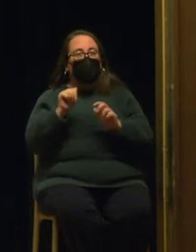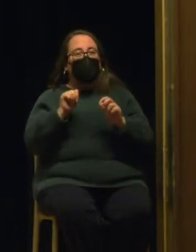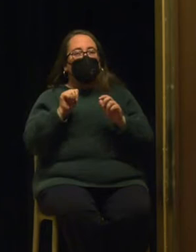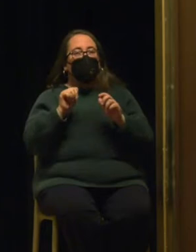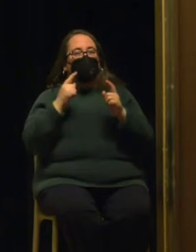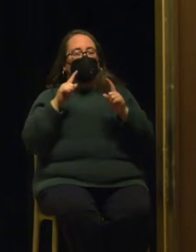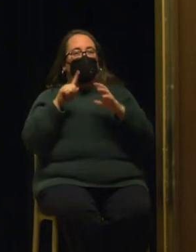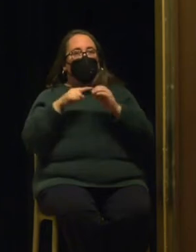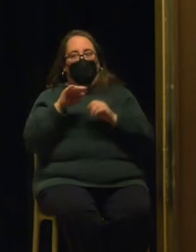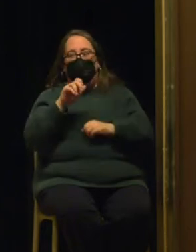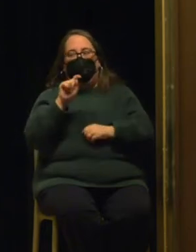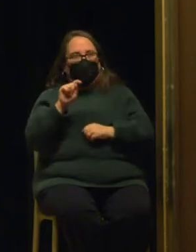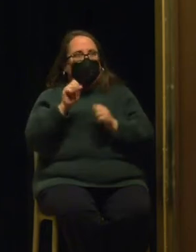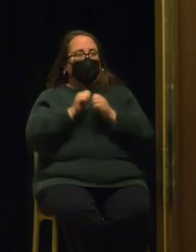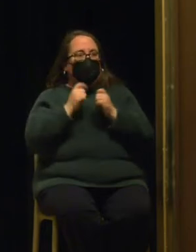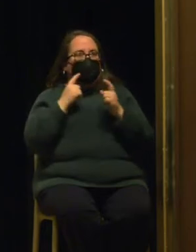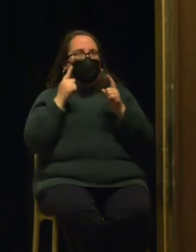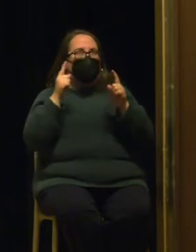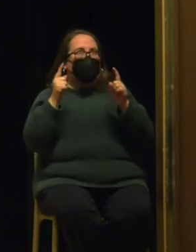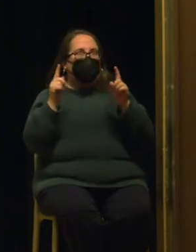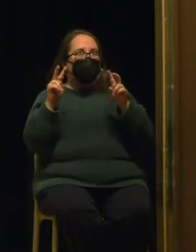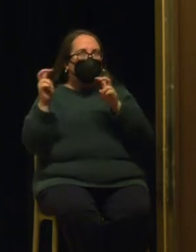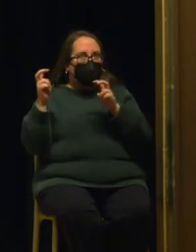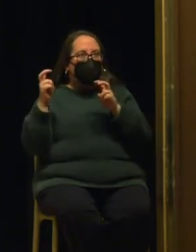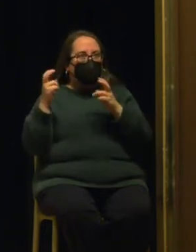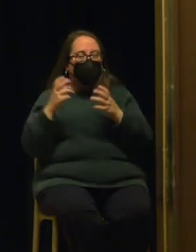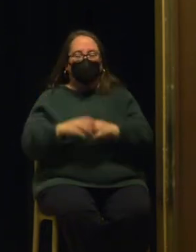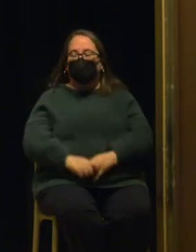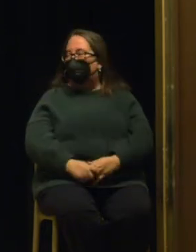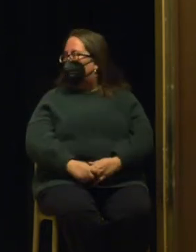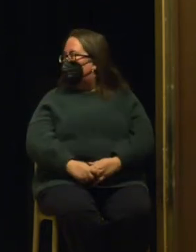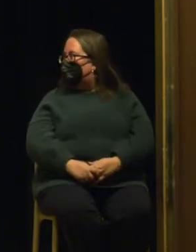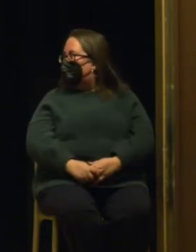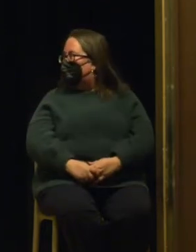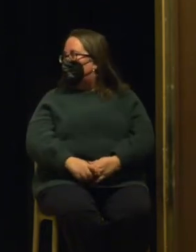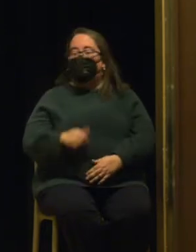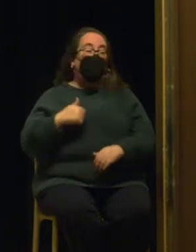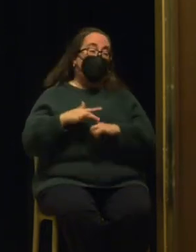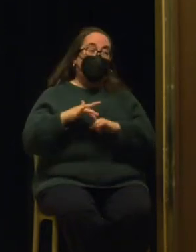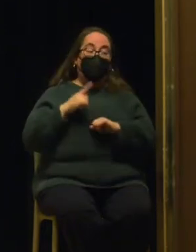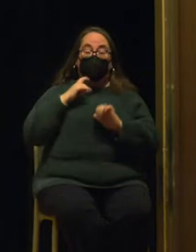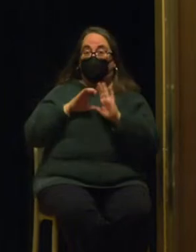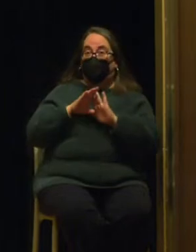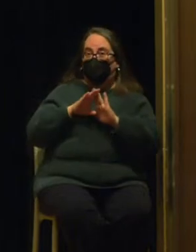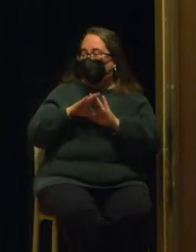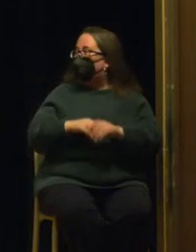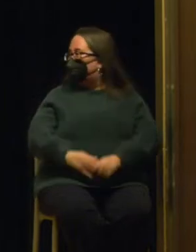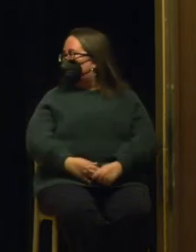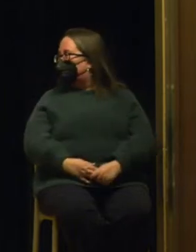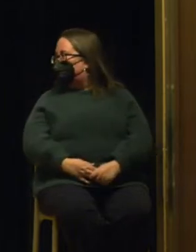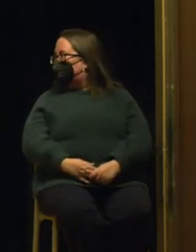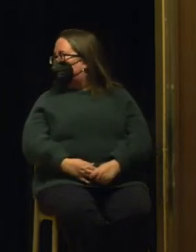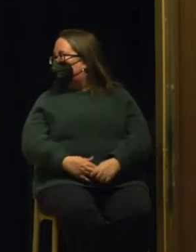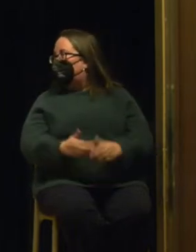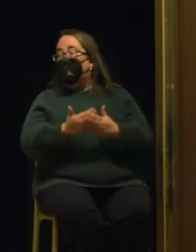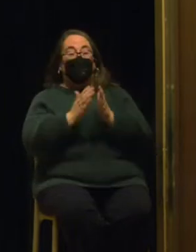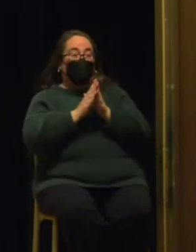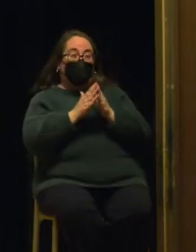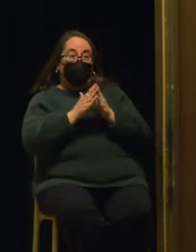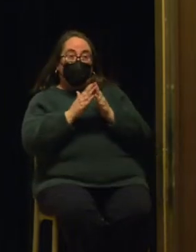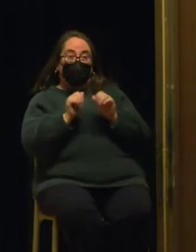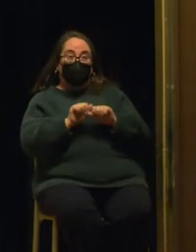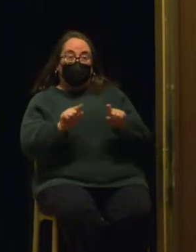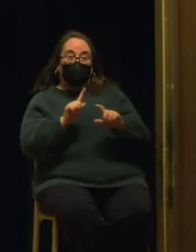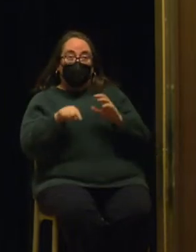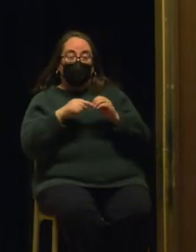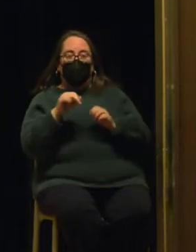about BET with a like Succession type format. You know, I'm available for development. There's a new book out about Paramount. Yeah. Yeah,